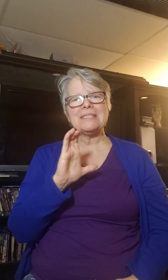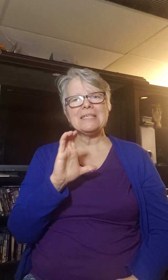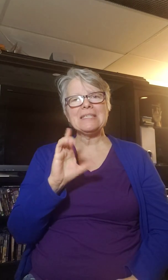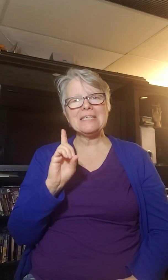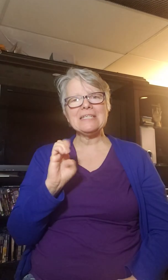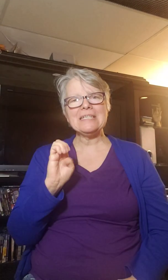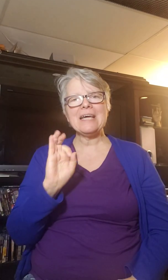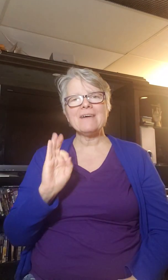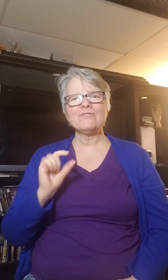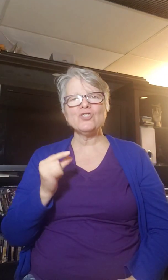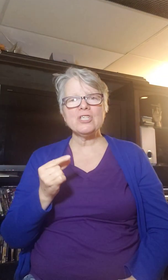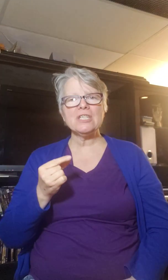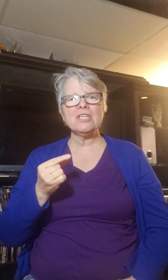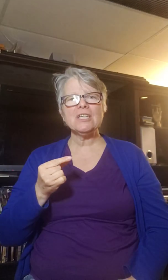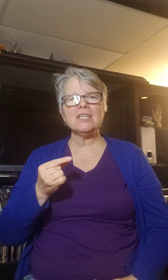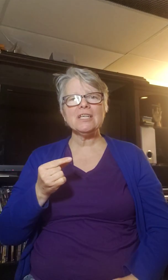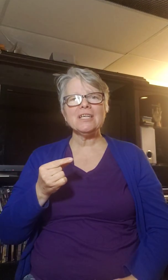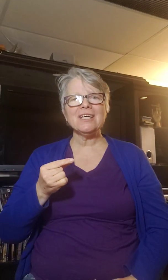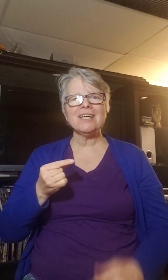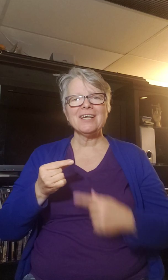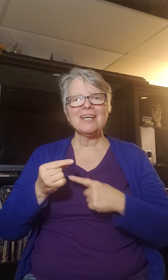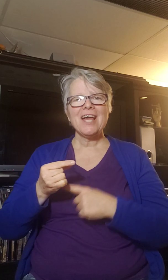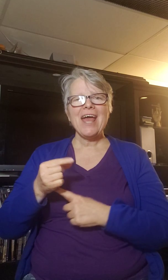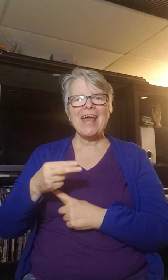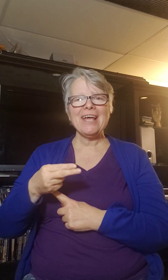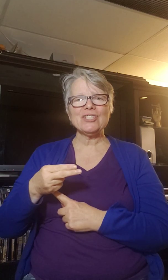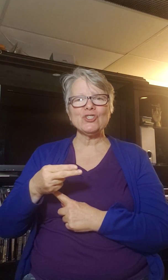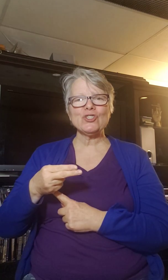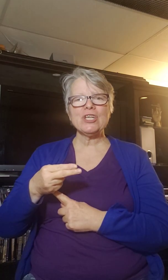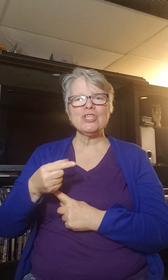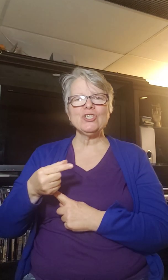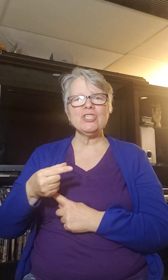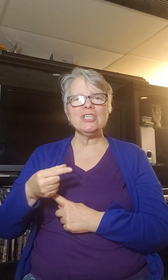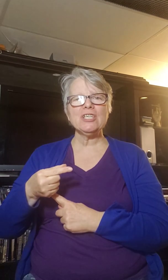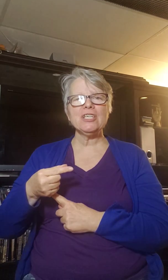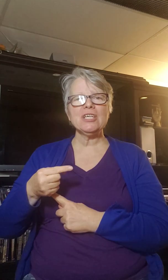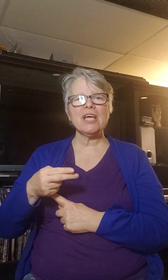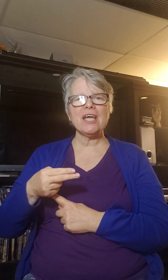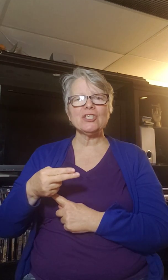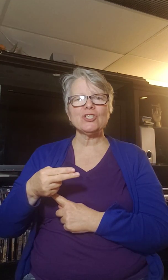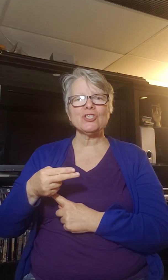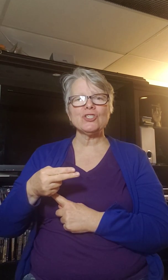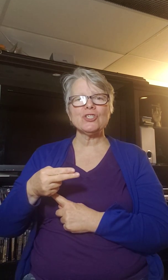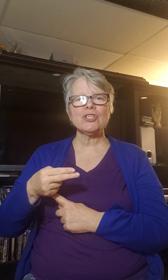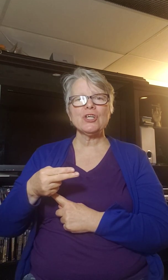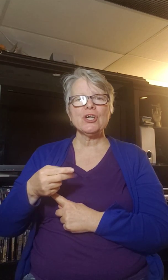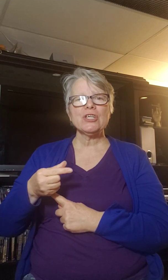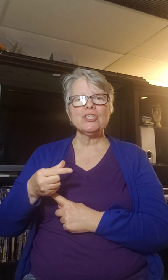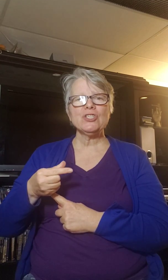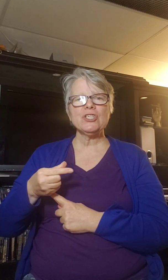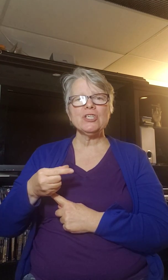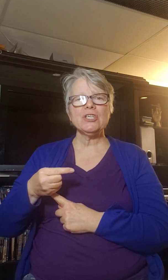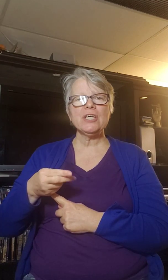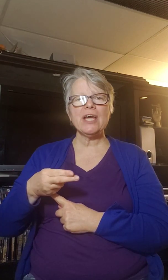C, D, E, F, G, H. G, H. G,